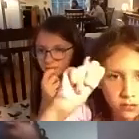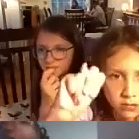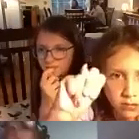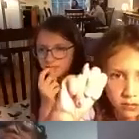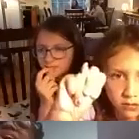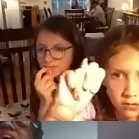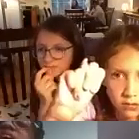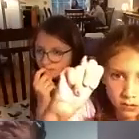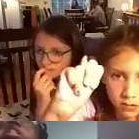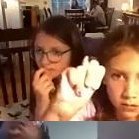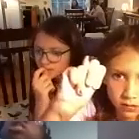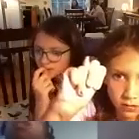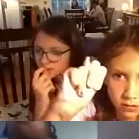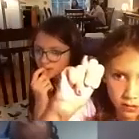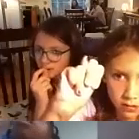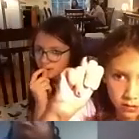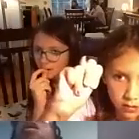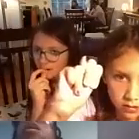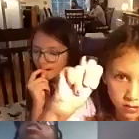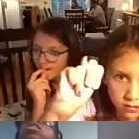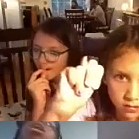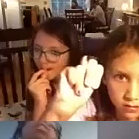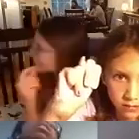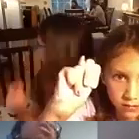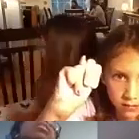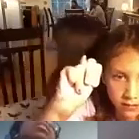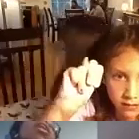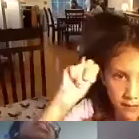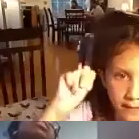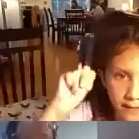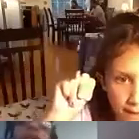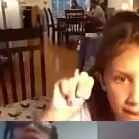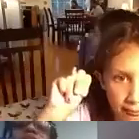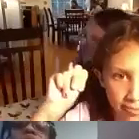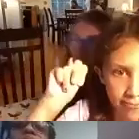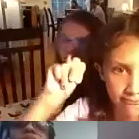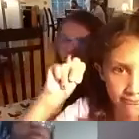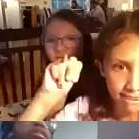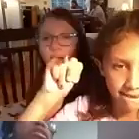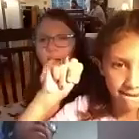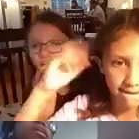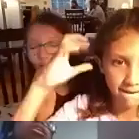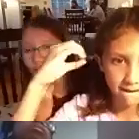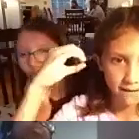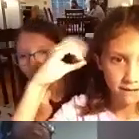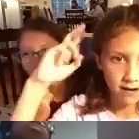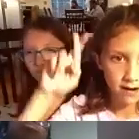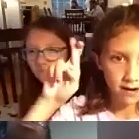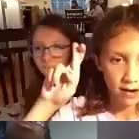to talk with food in our mouth, so we can just sign to each other because we both know sign language. So that comes in handy sometimes. Very